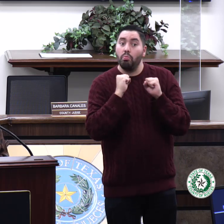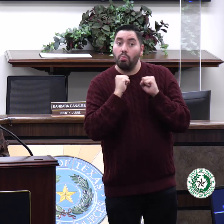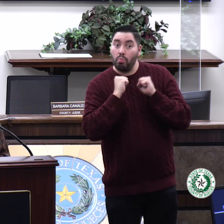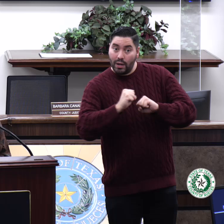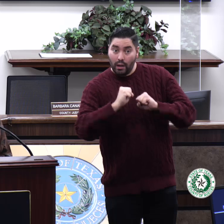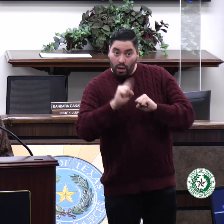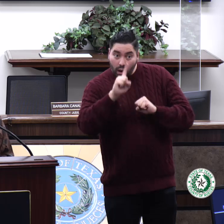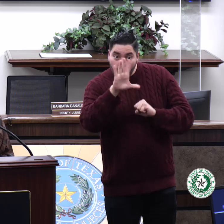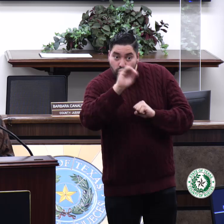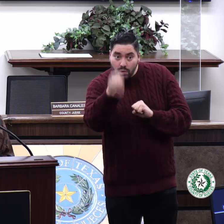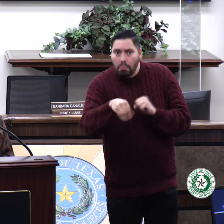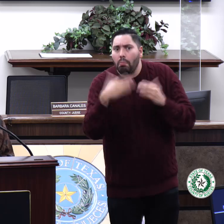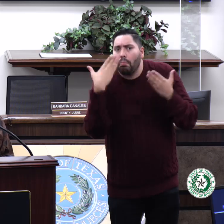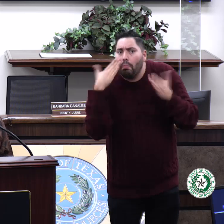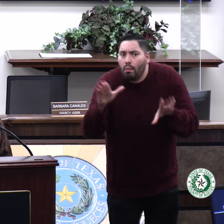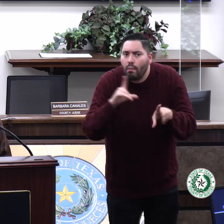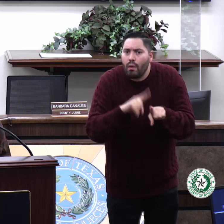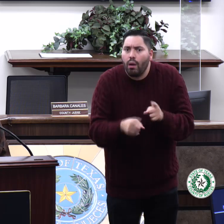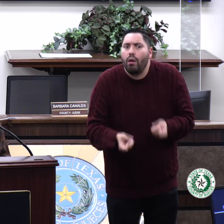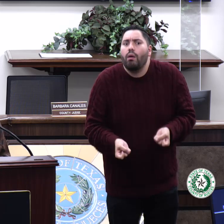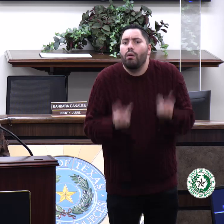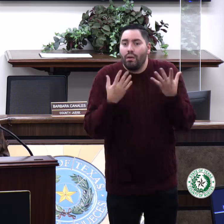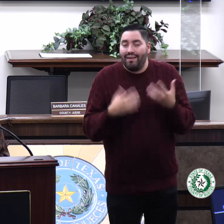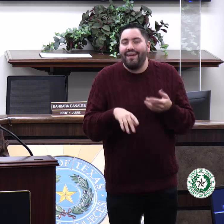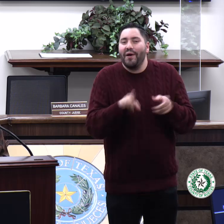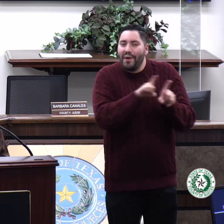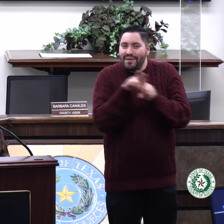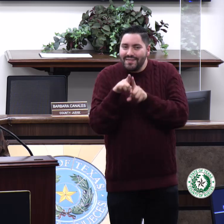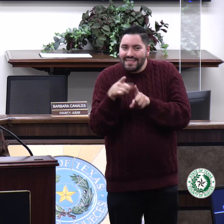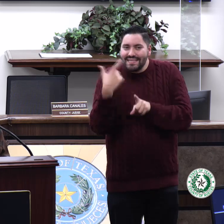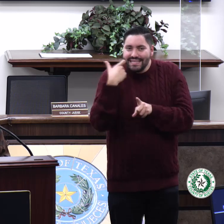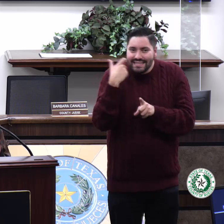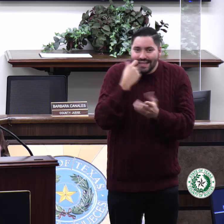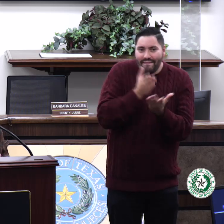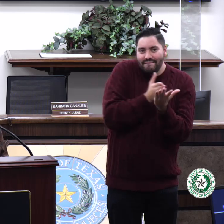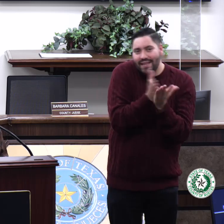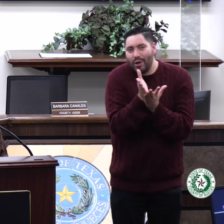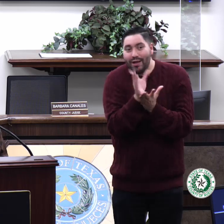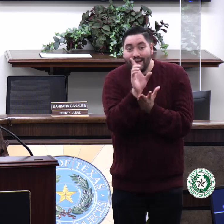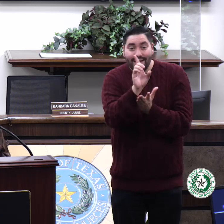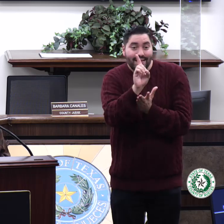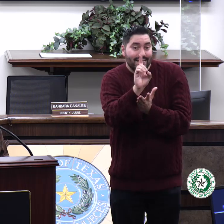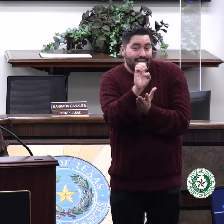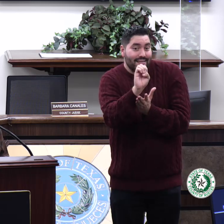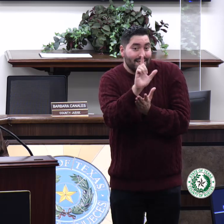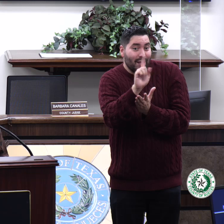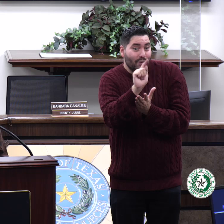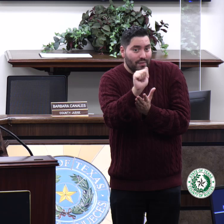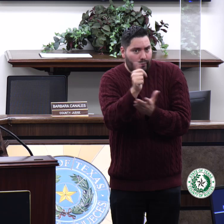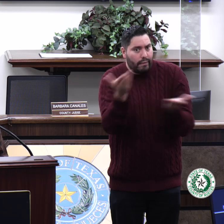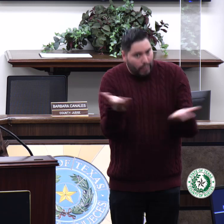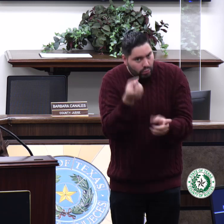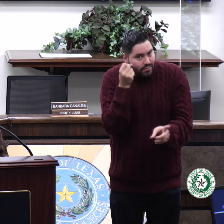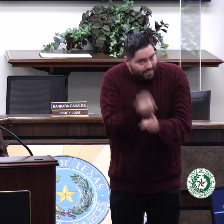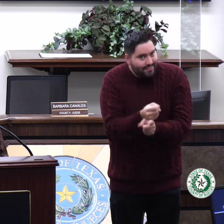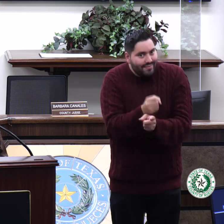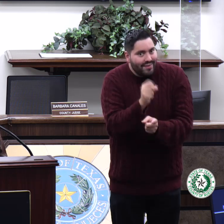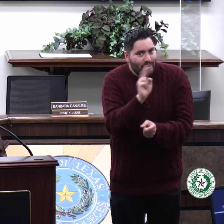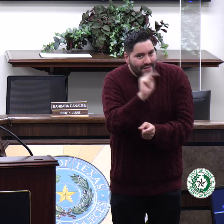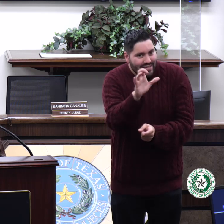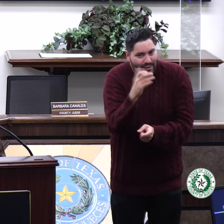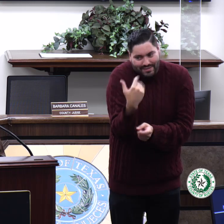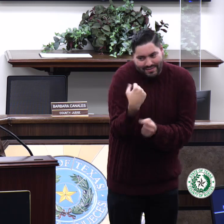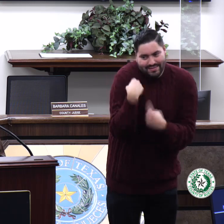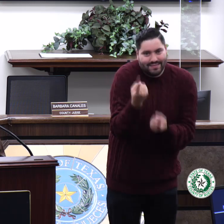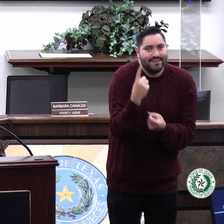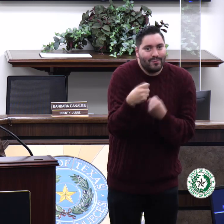and excellent protection against the Delta variant, which is the variant that caused so much havoc here in Nueces County this past